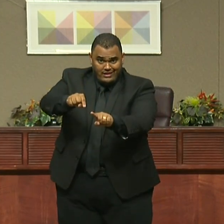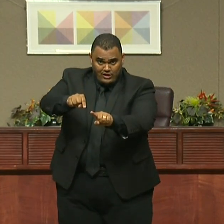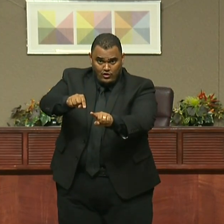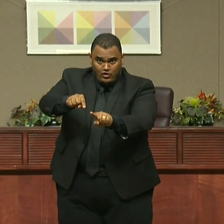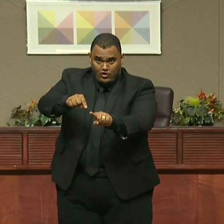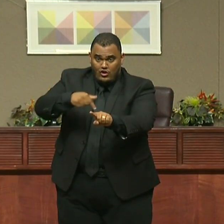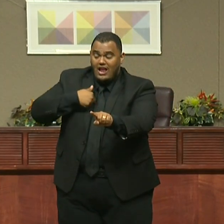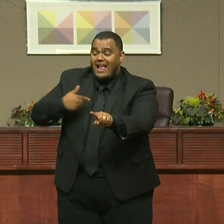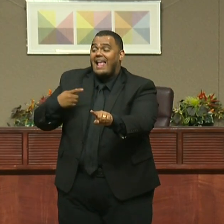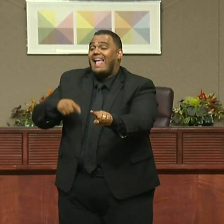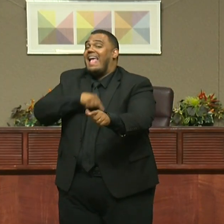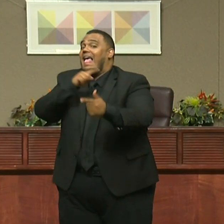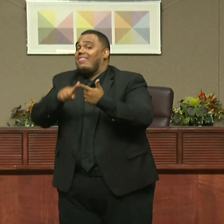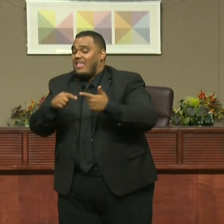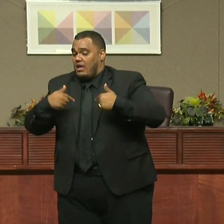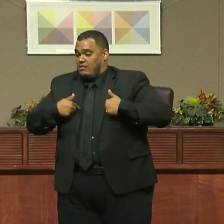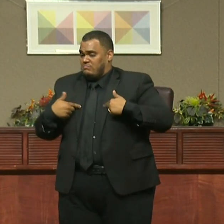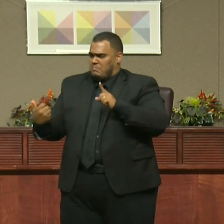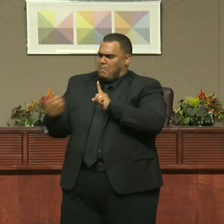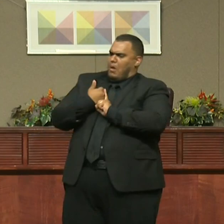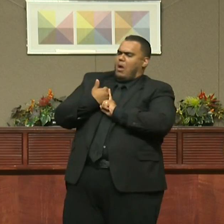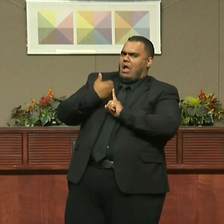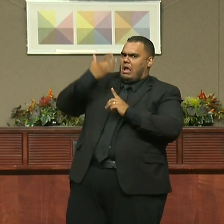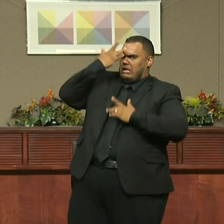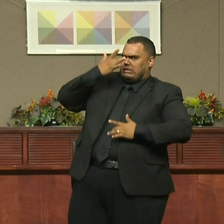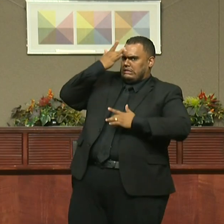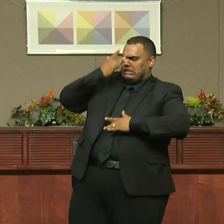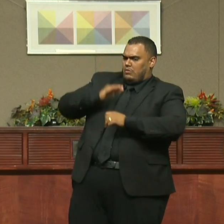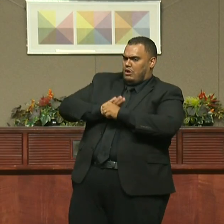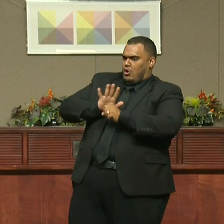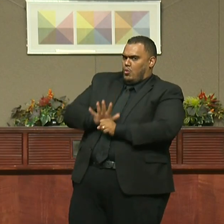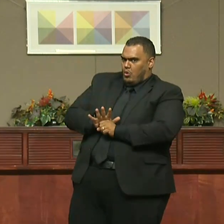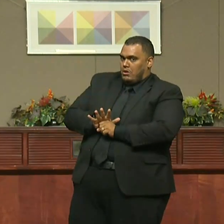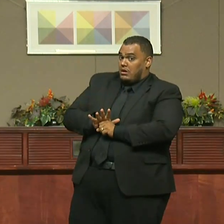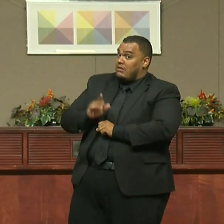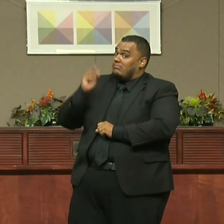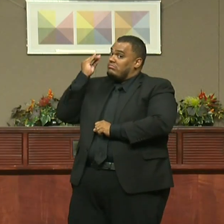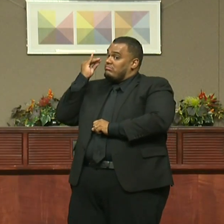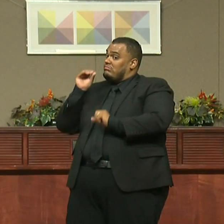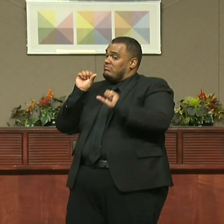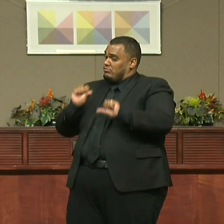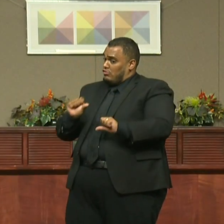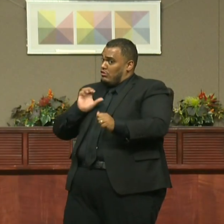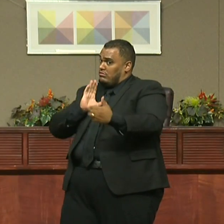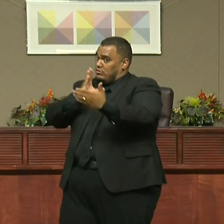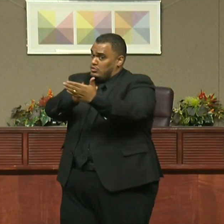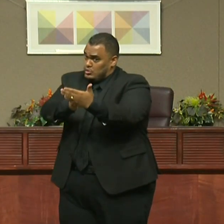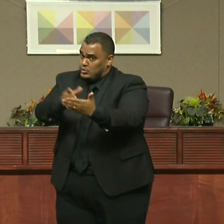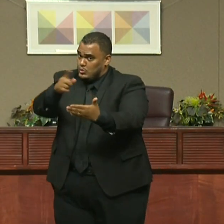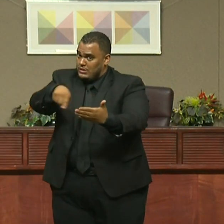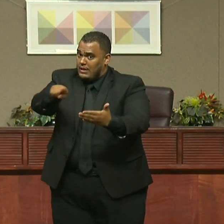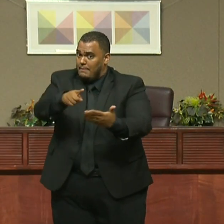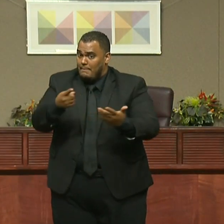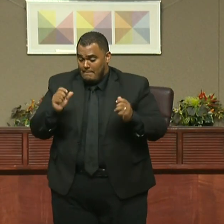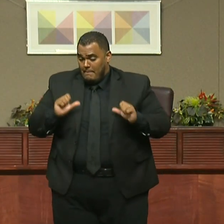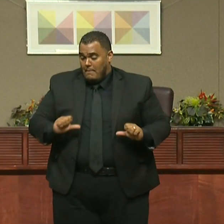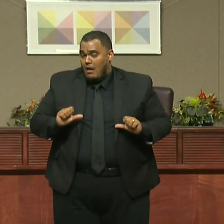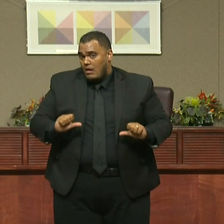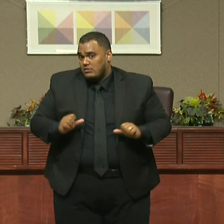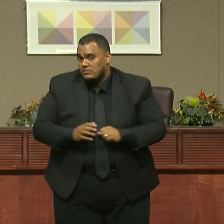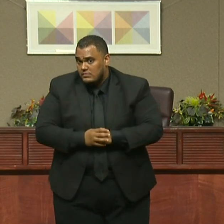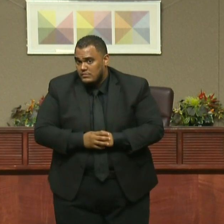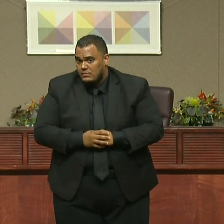I got it. So they can be held accountable, is what I'm saying to you, ultimately, and